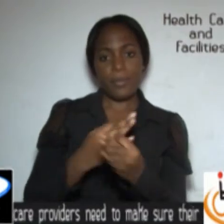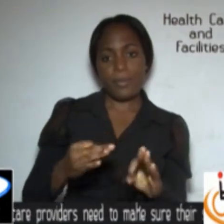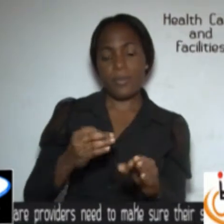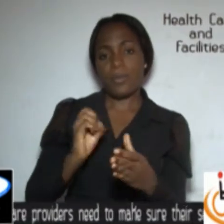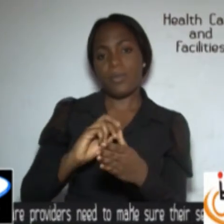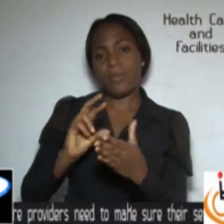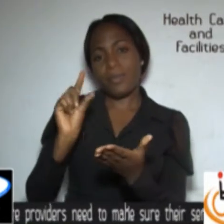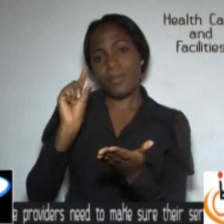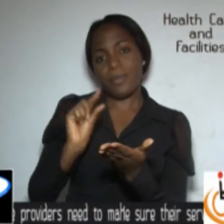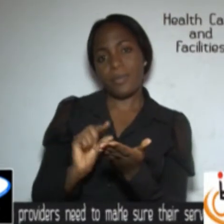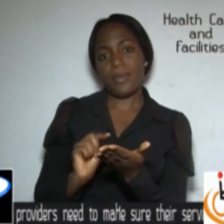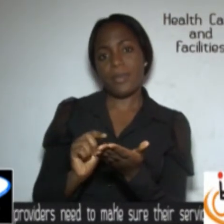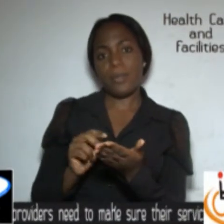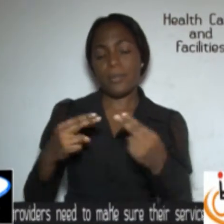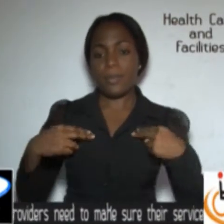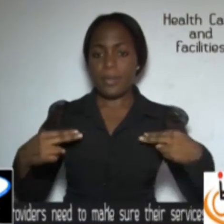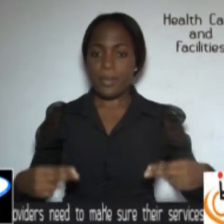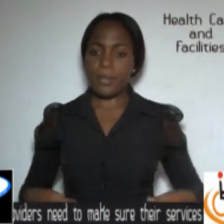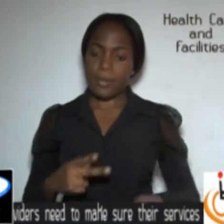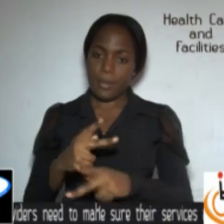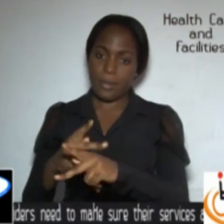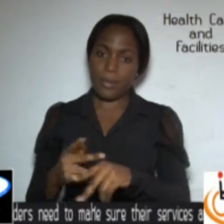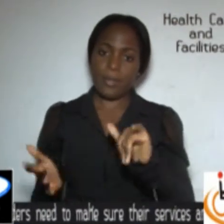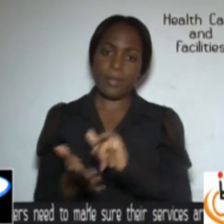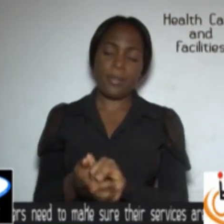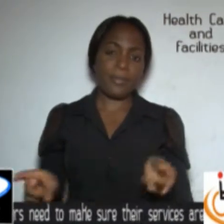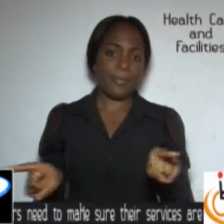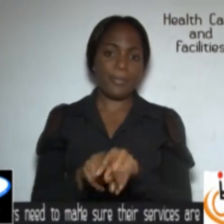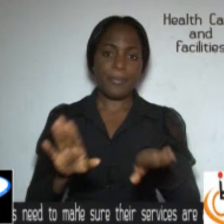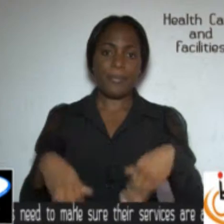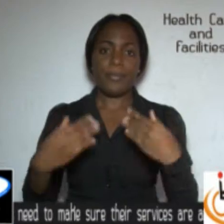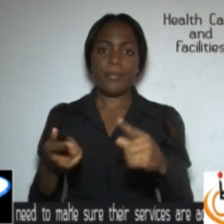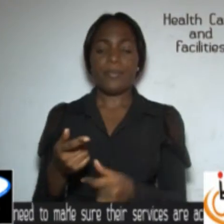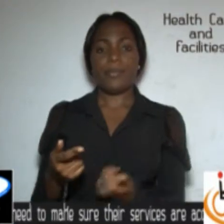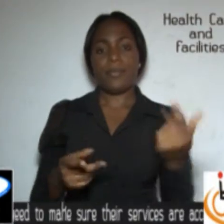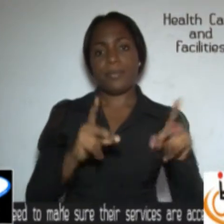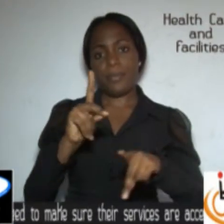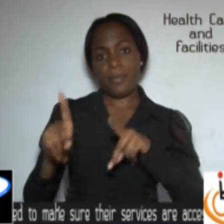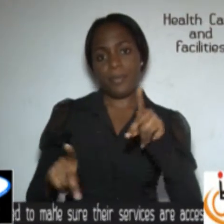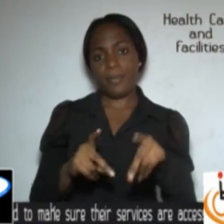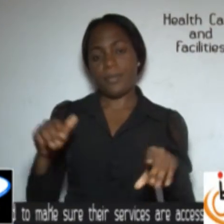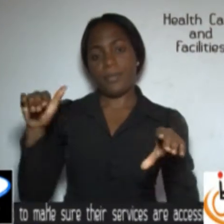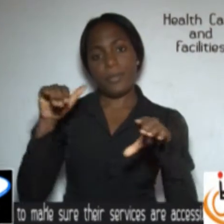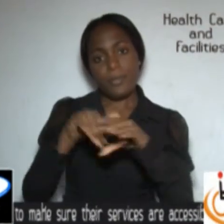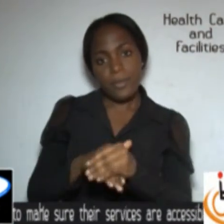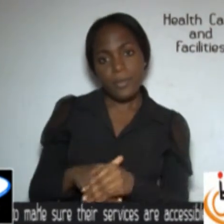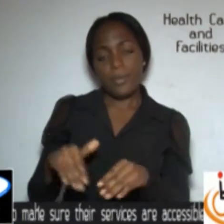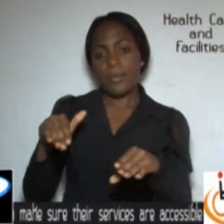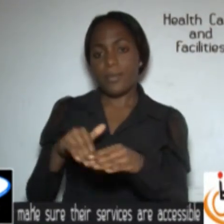and programs as provided to other persons, including in the area of sexual and reproductive health